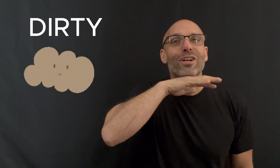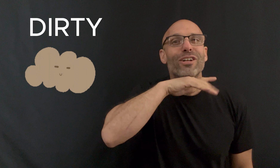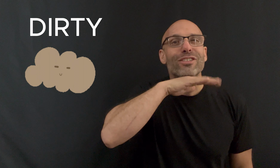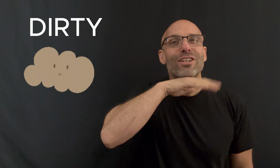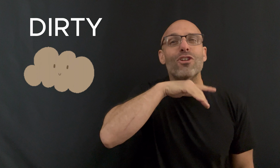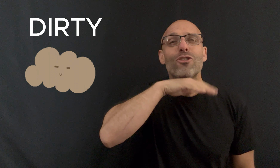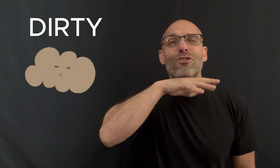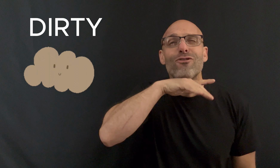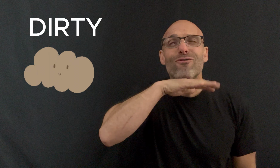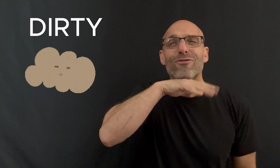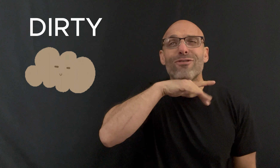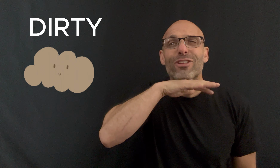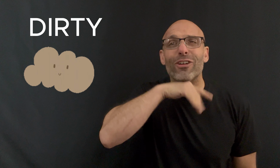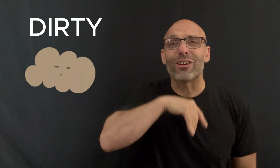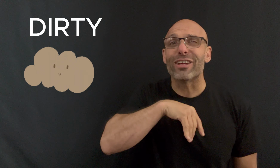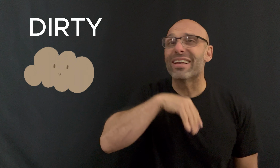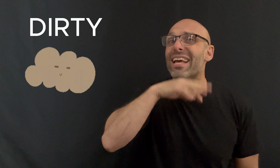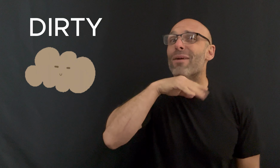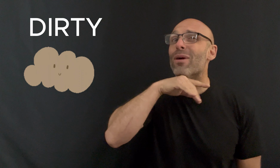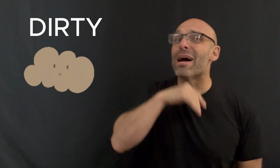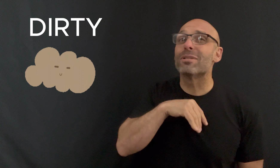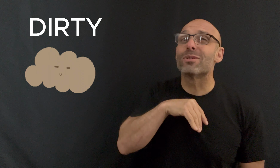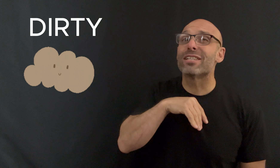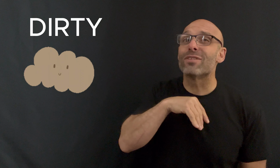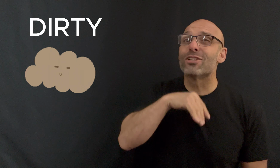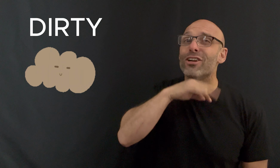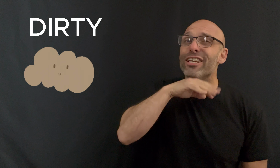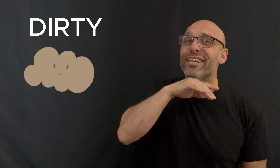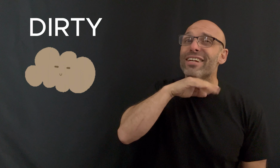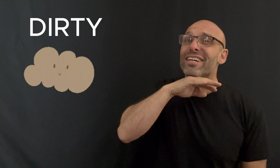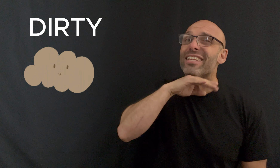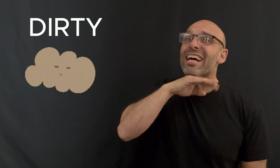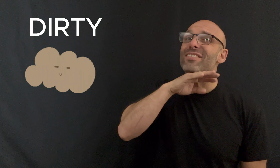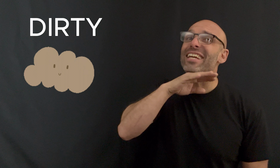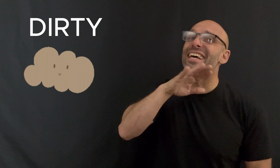fingers. Dirty. And what happens when stuff is dirty? They have to get